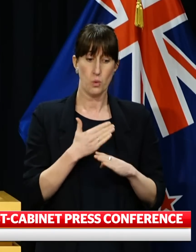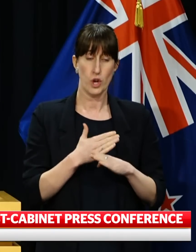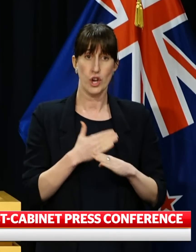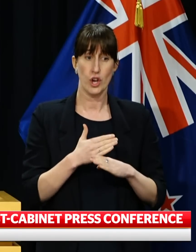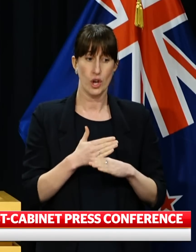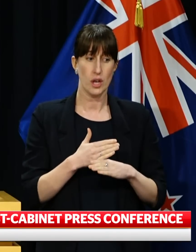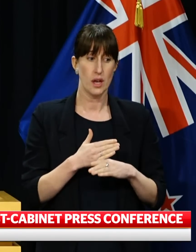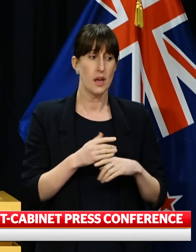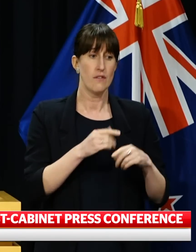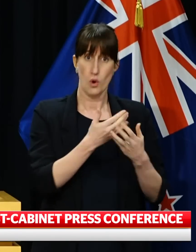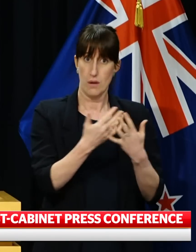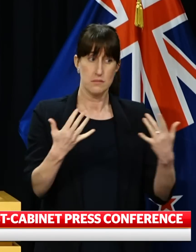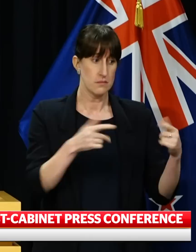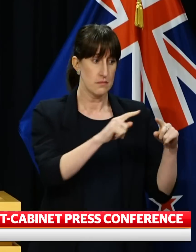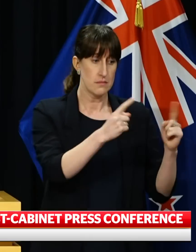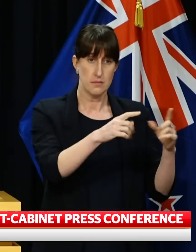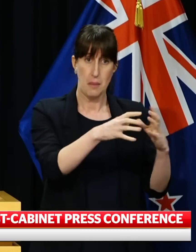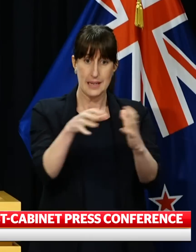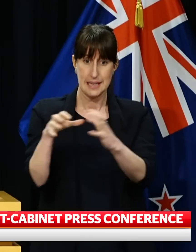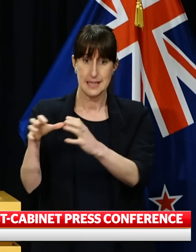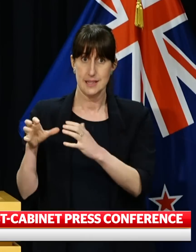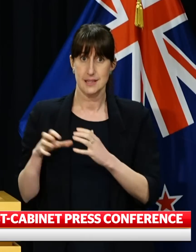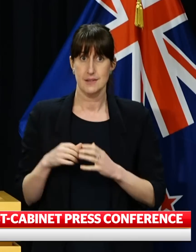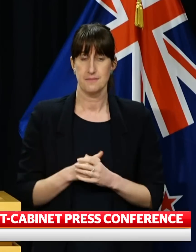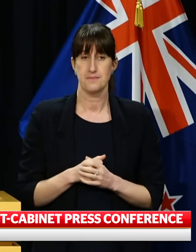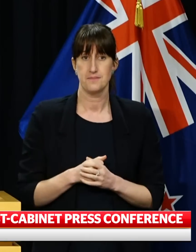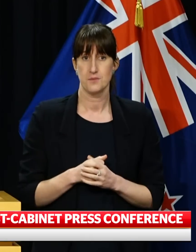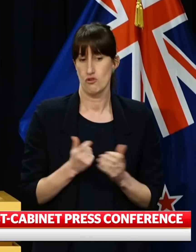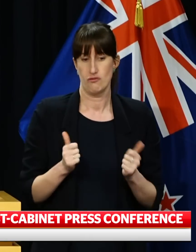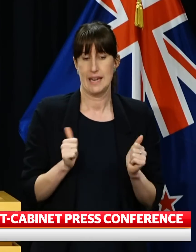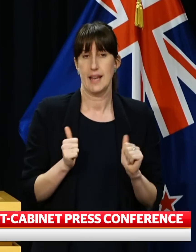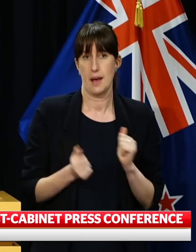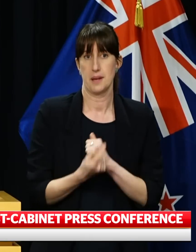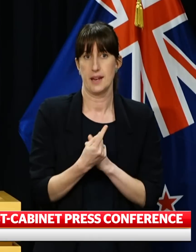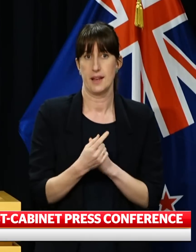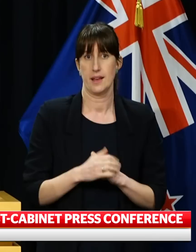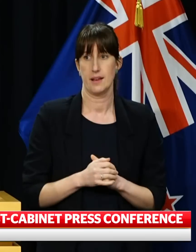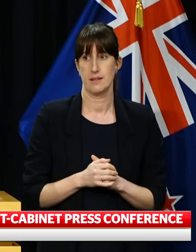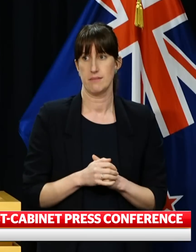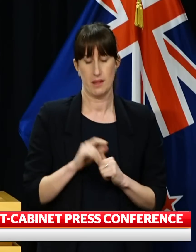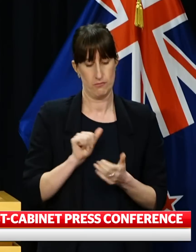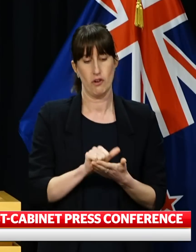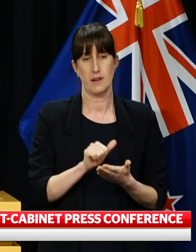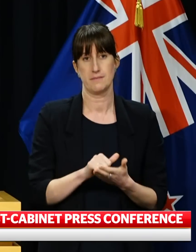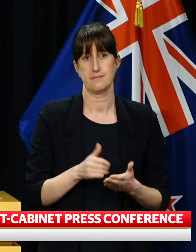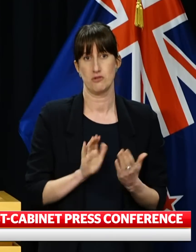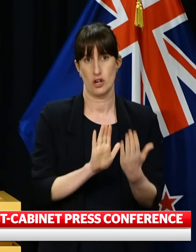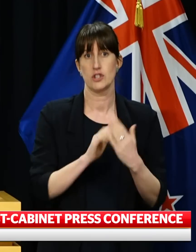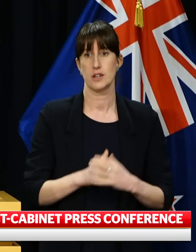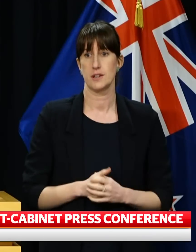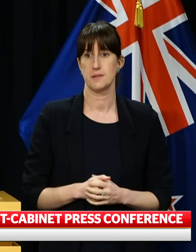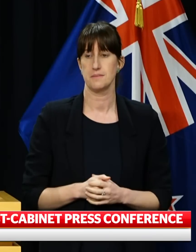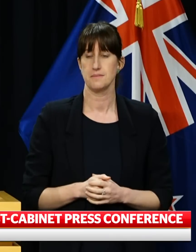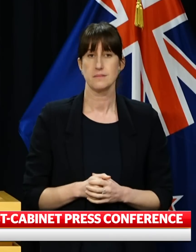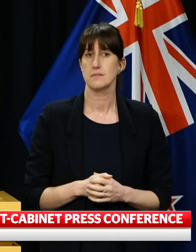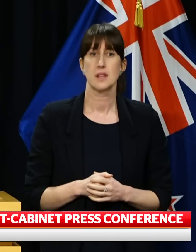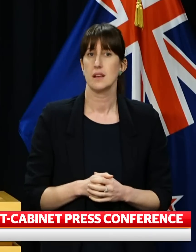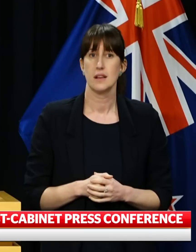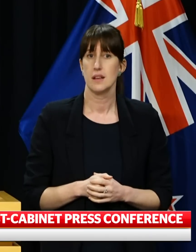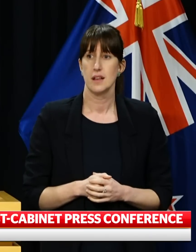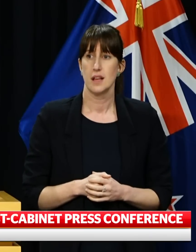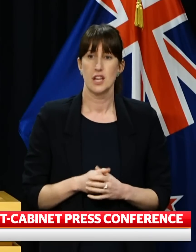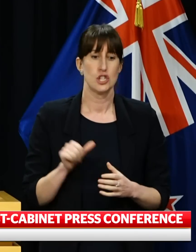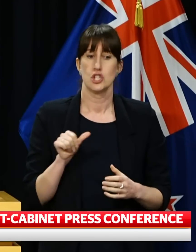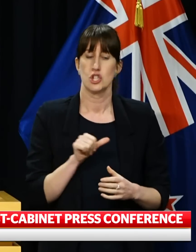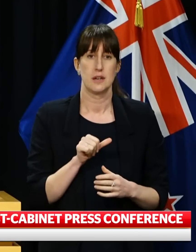so there is a mechanism where it's being done cross-party at the moment, and I think that's the right way to approach it. It shouldn't be a political